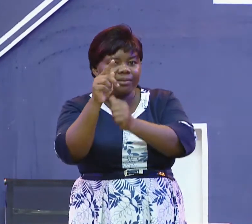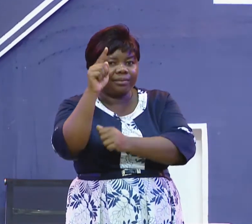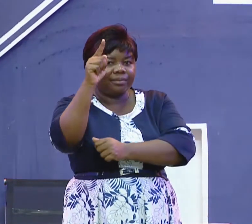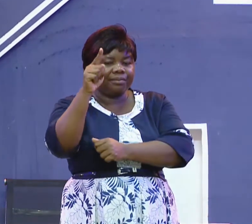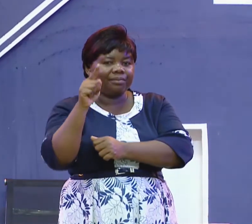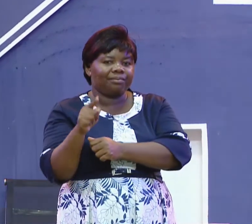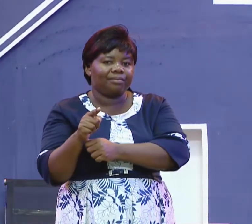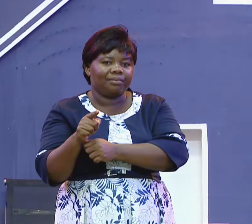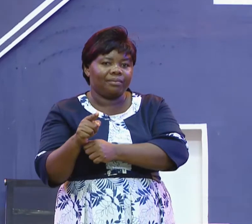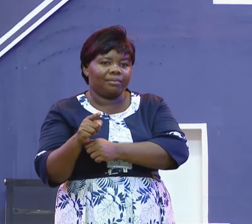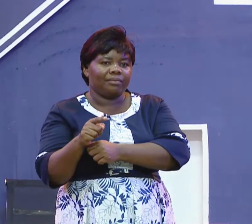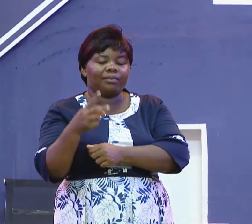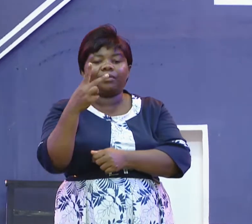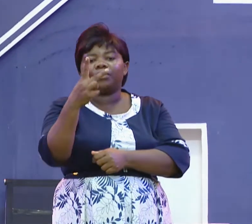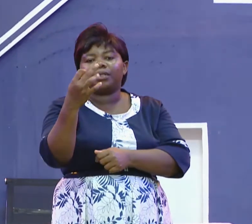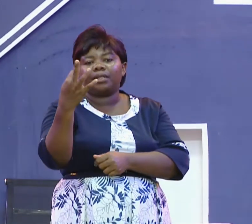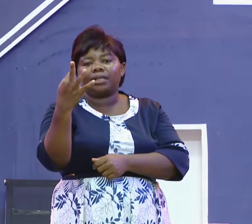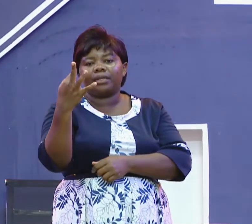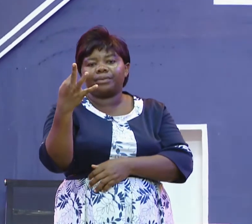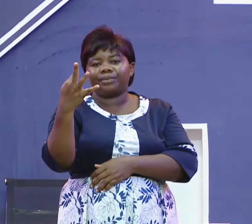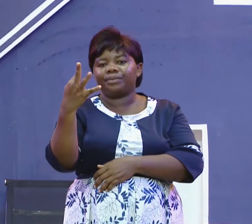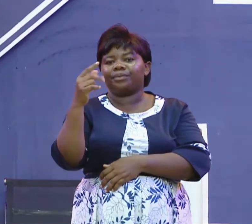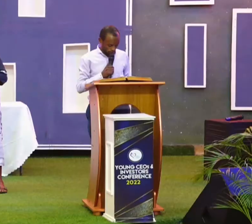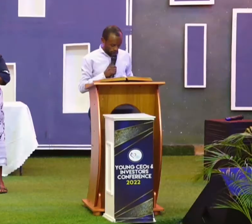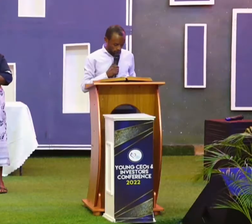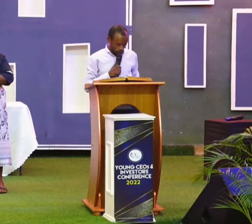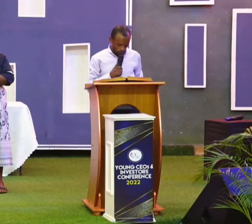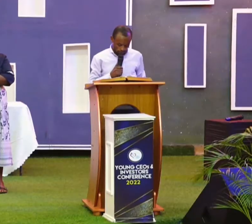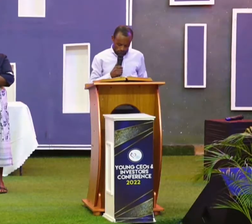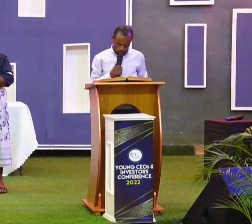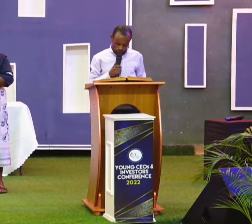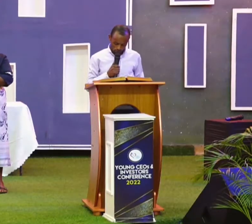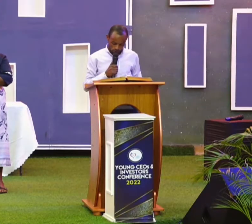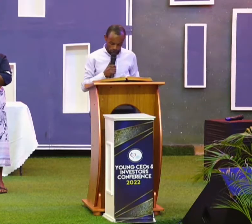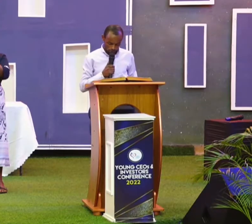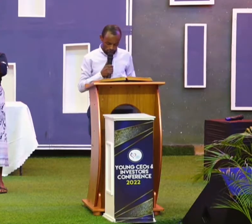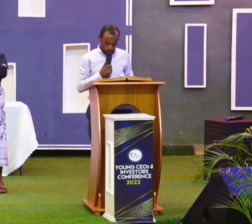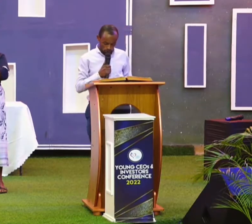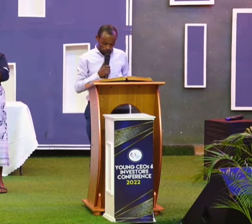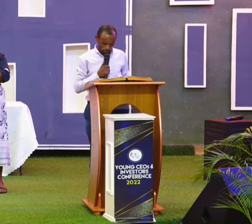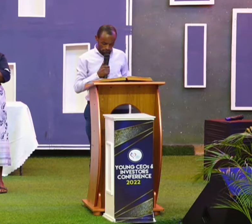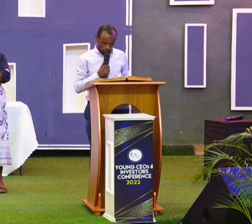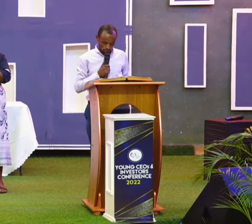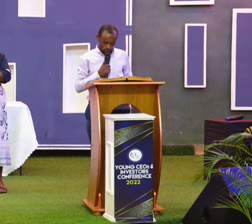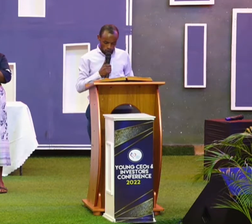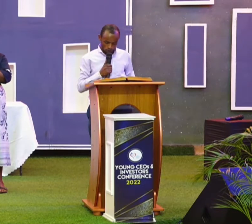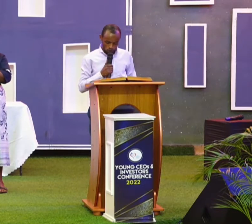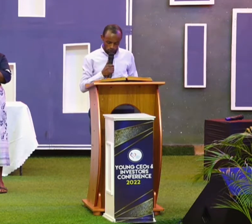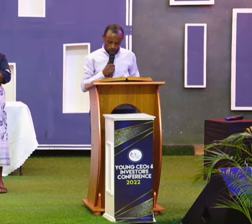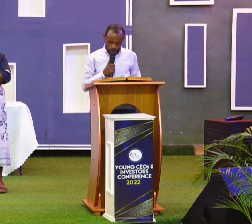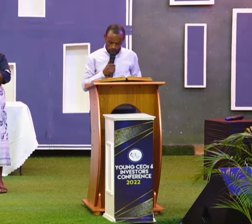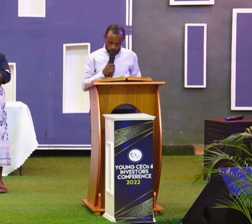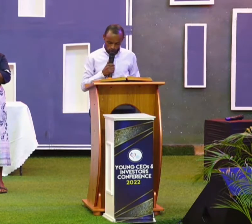olunyiriri lwa 23. Engere essula ya 12 n'olunyiriri lwa 23.